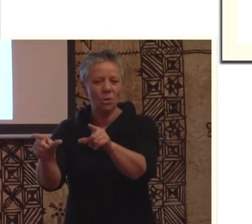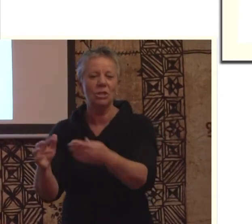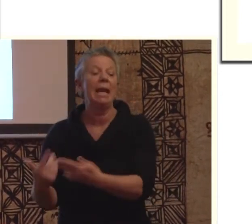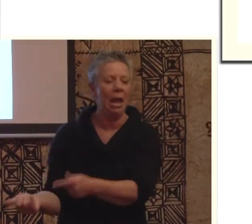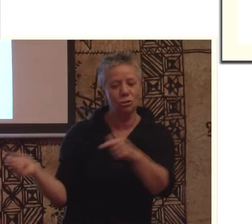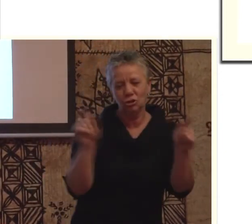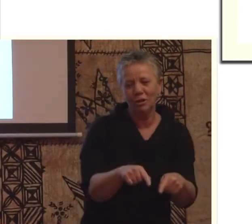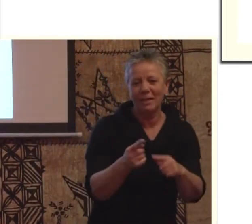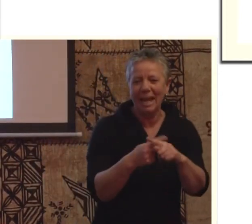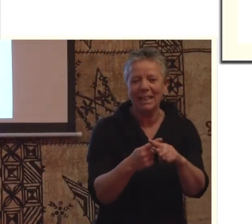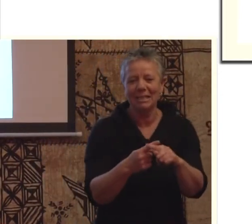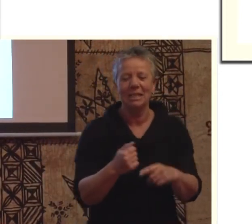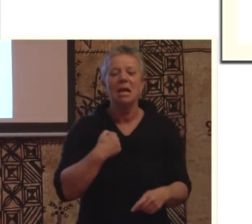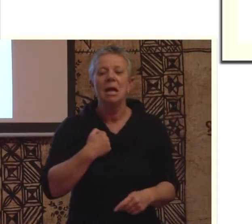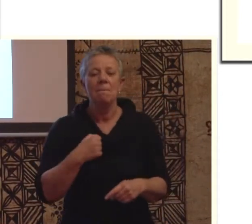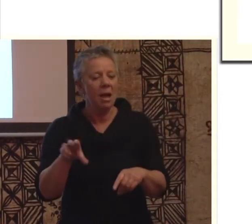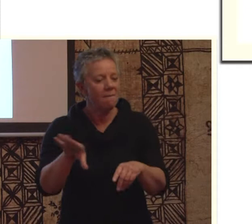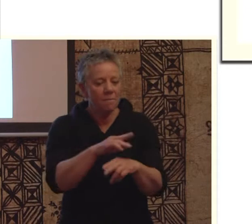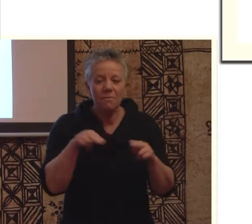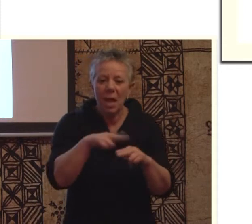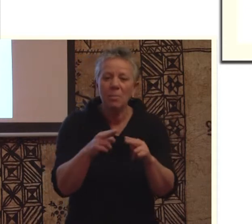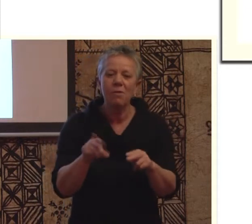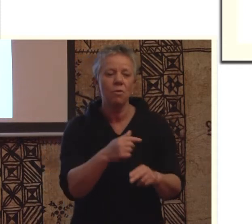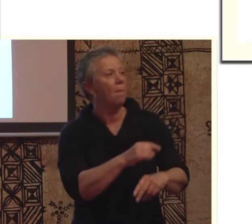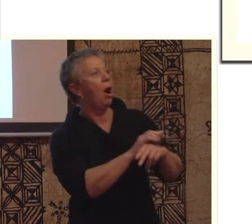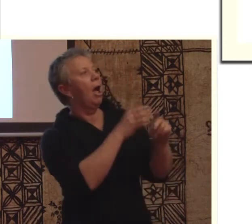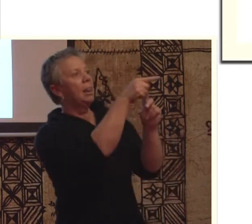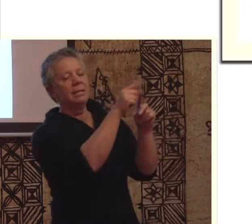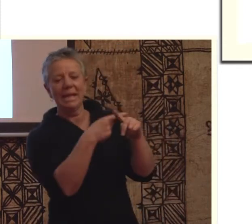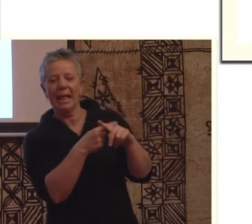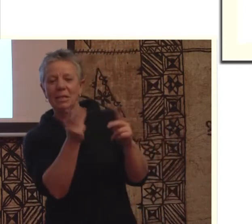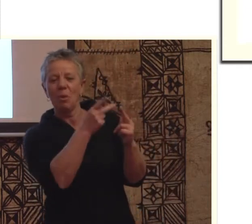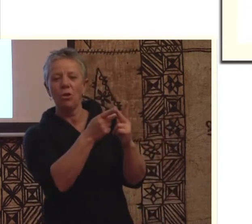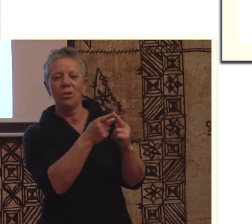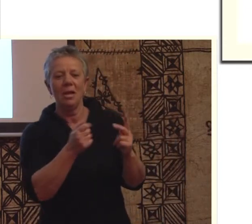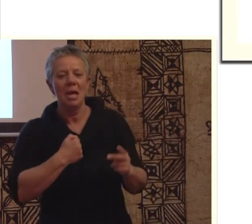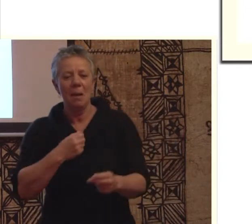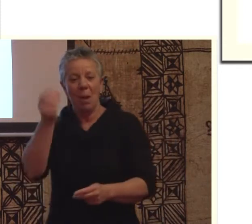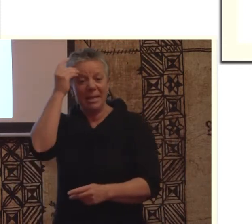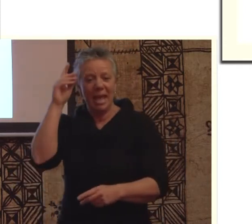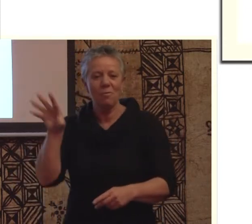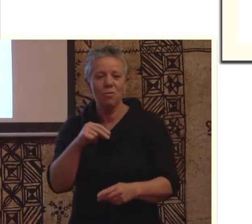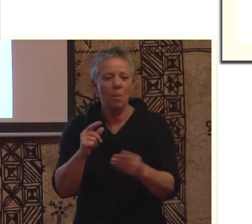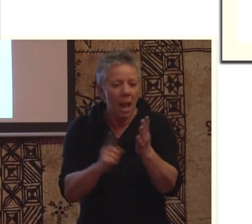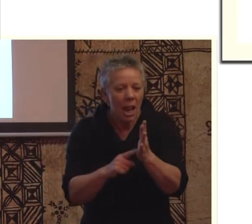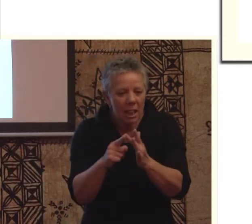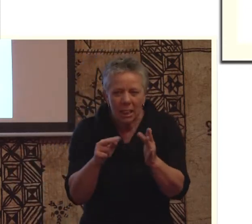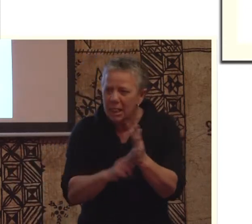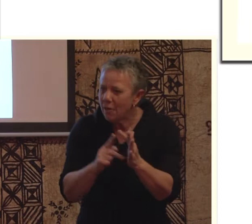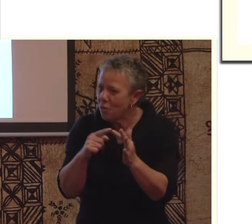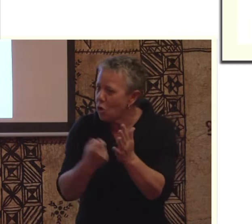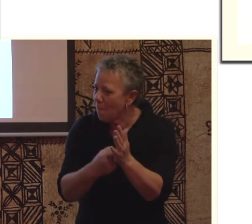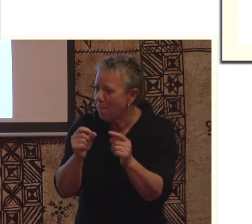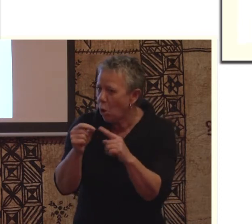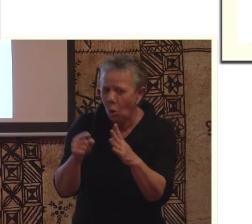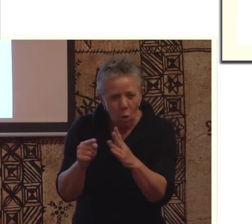Ireland and England, but whangarei is my home now. My dad's from Liverpool, so if you're a fan of the, I think